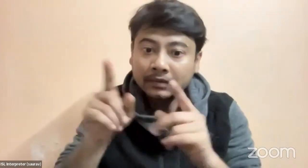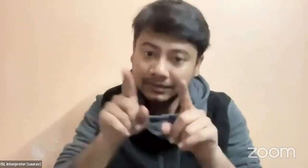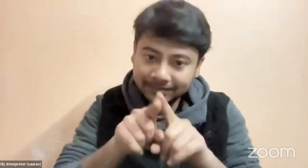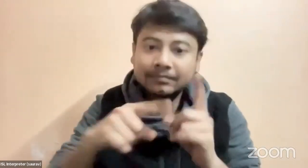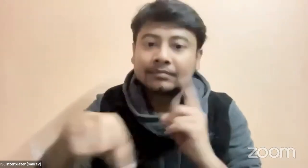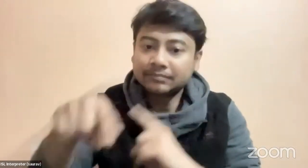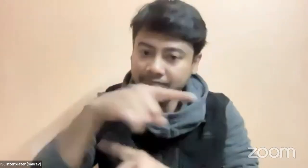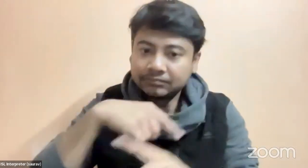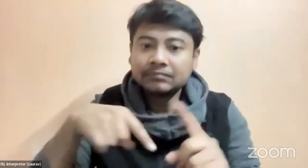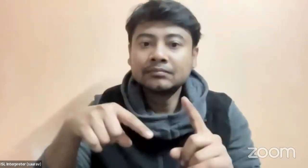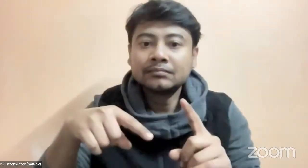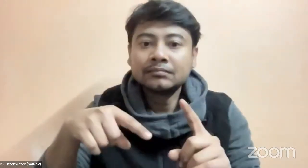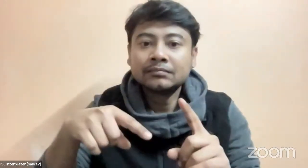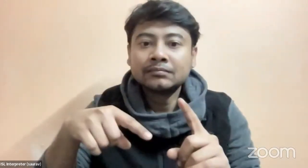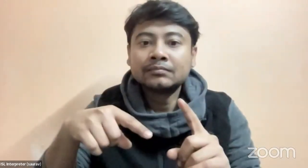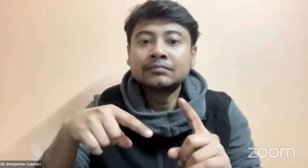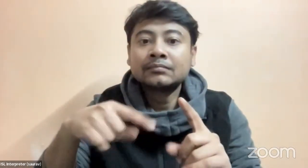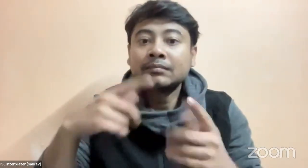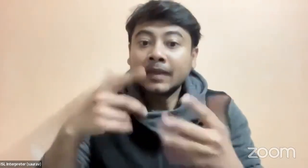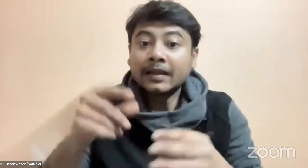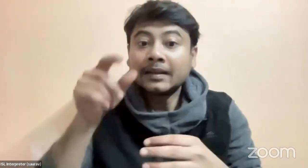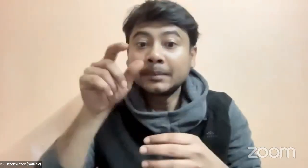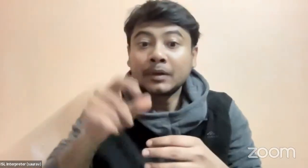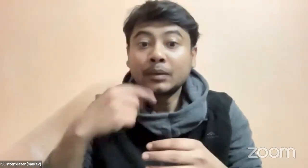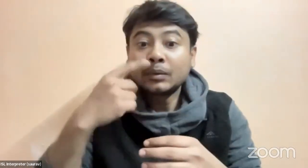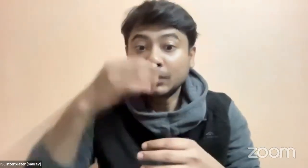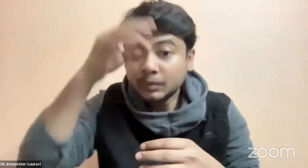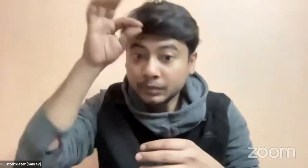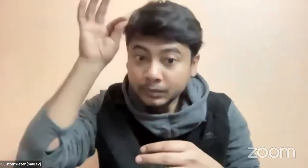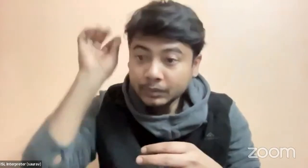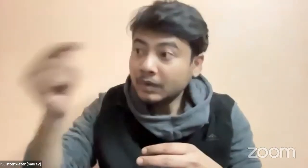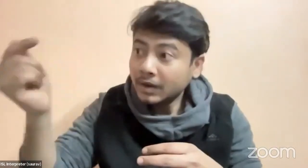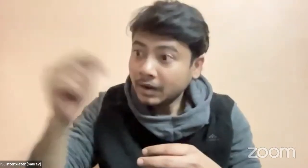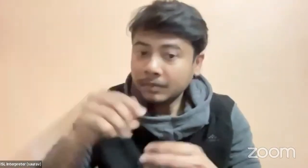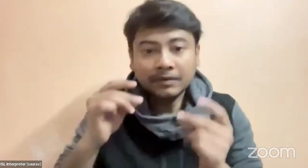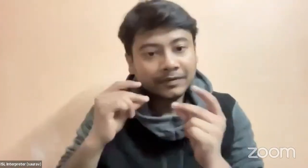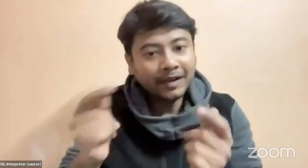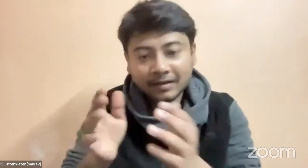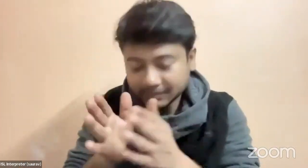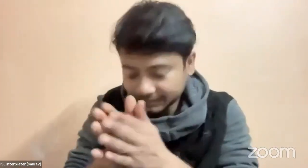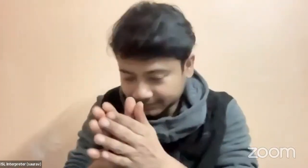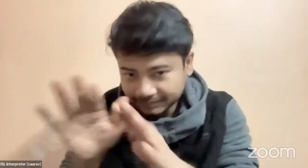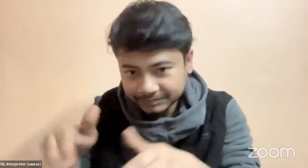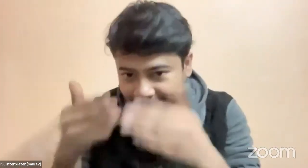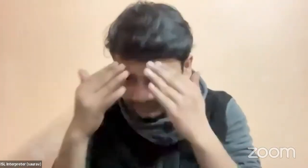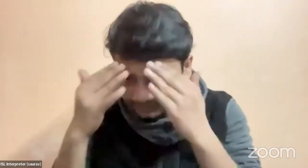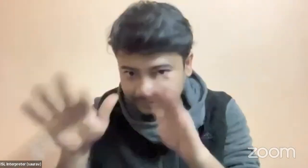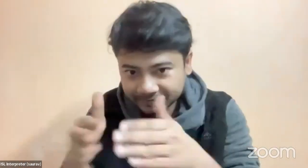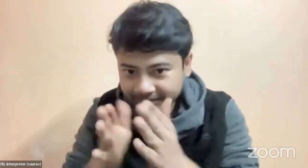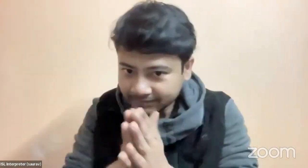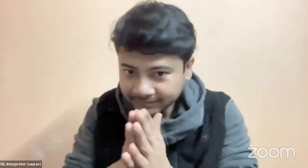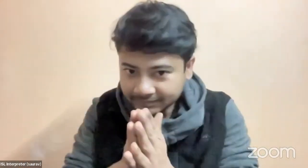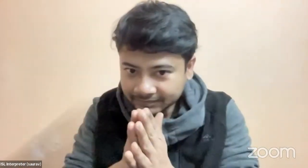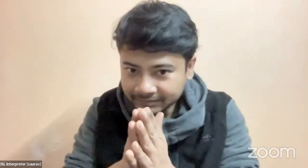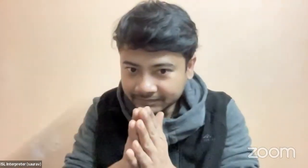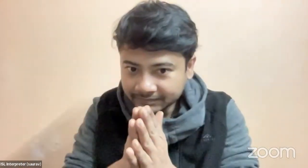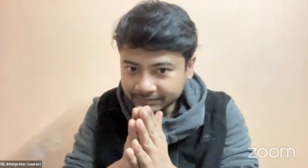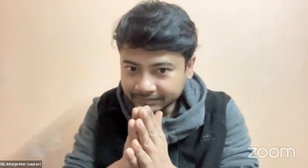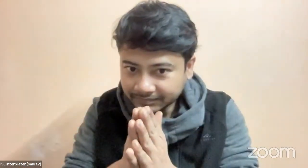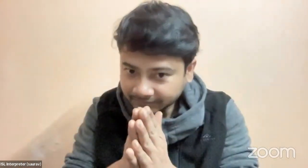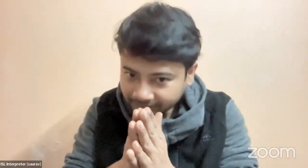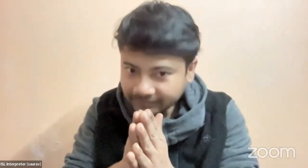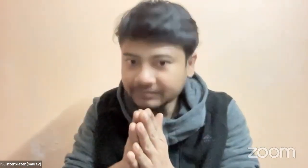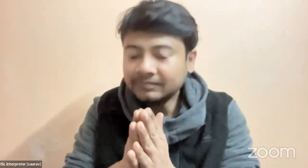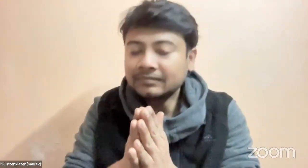should immediately do dandavats, fold our hand, wish them Hare Krishna. If possible, touch their feet.